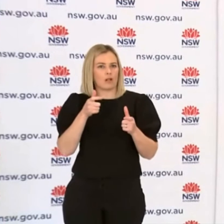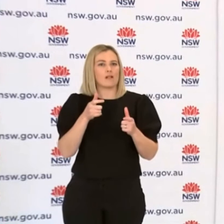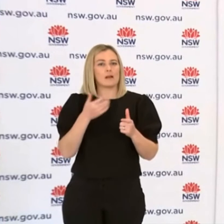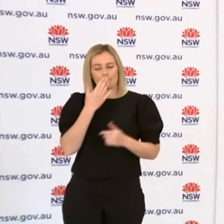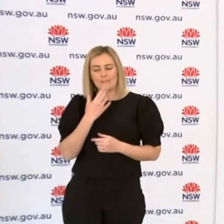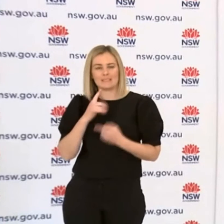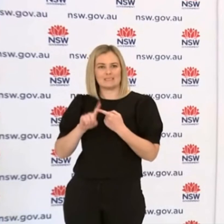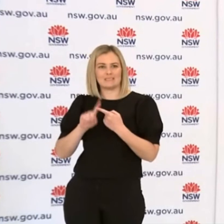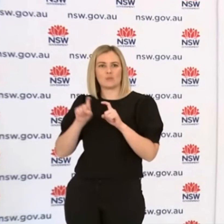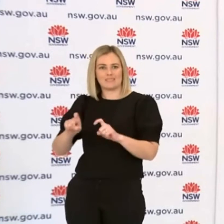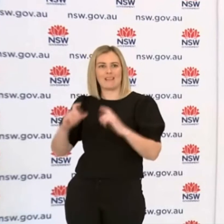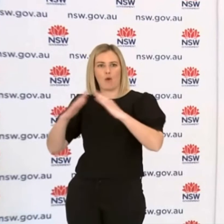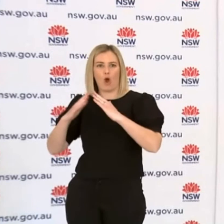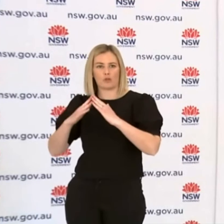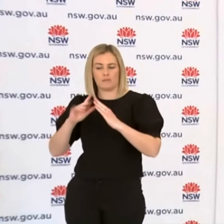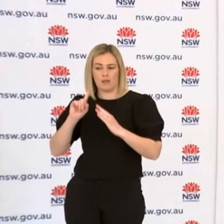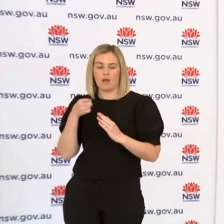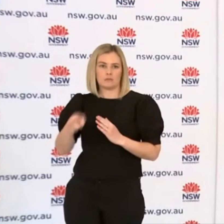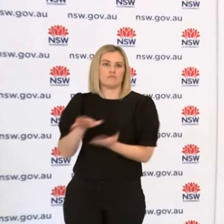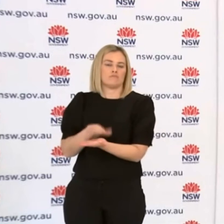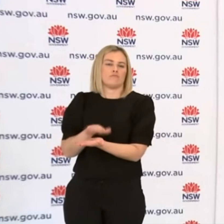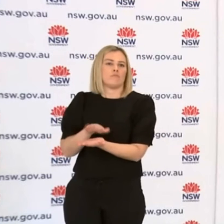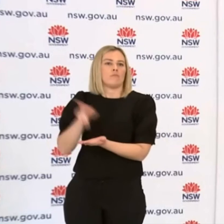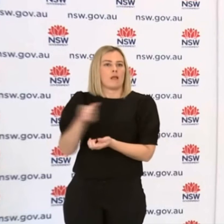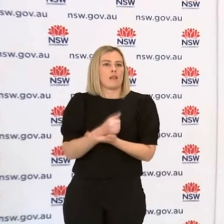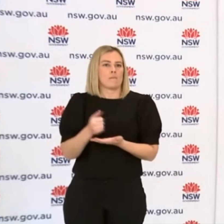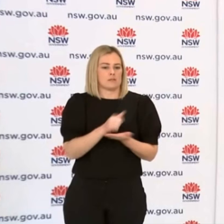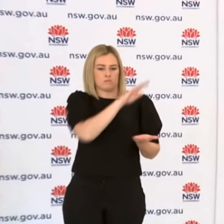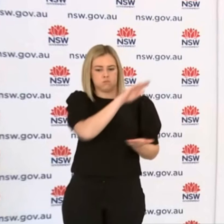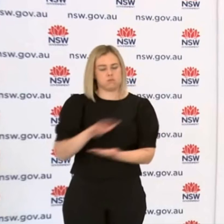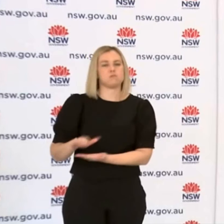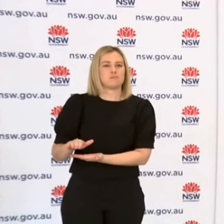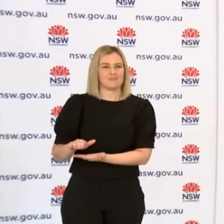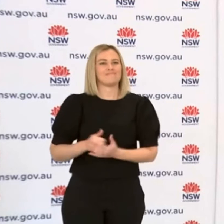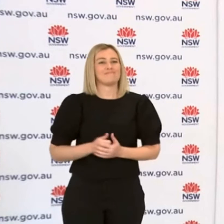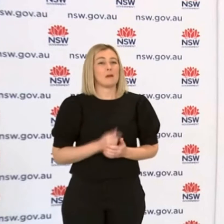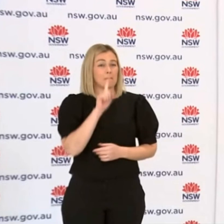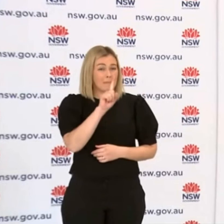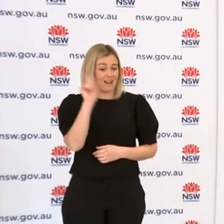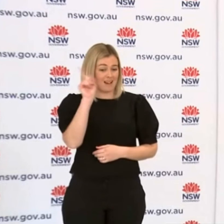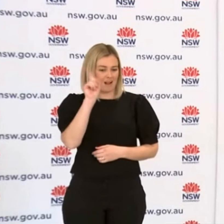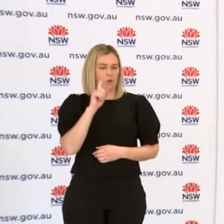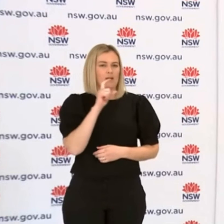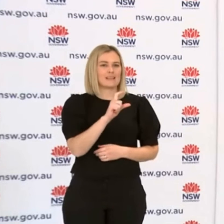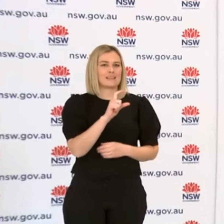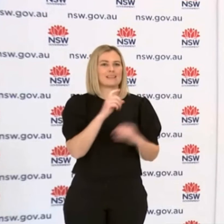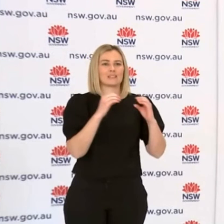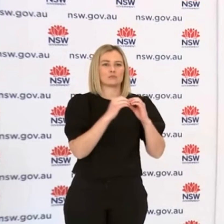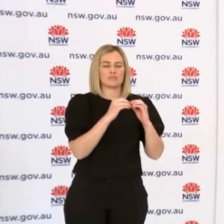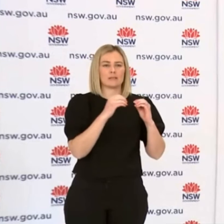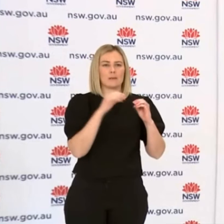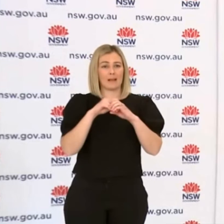and keep staying in your own household. But what we're seeing in Canterbury-Bankstown is people